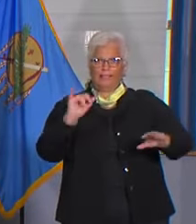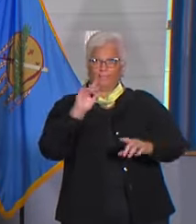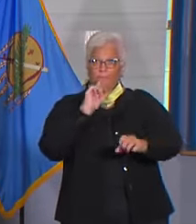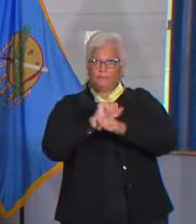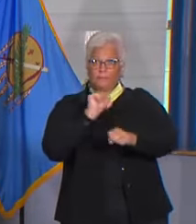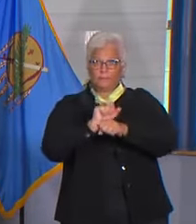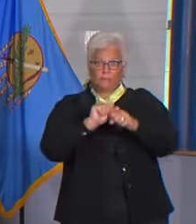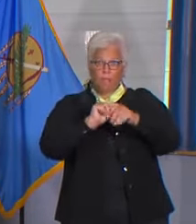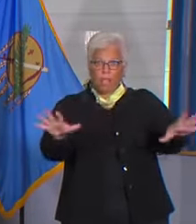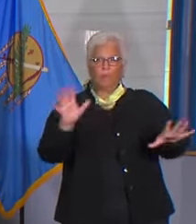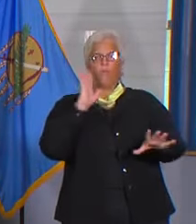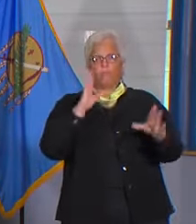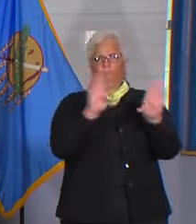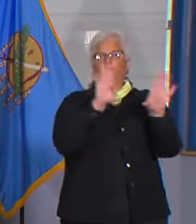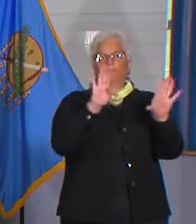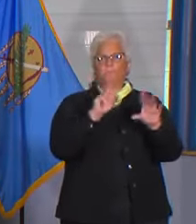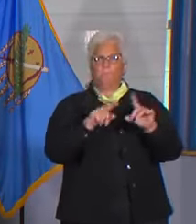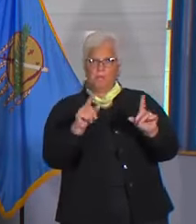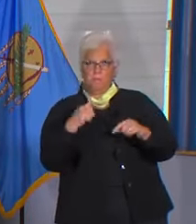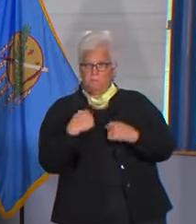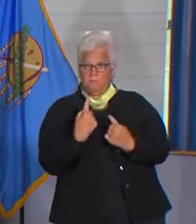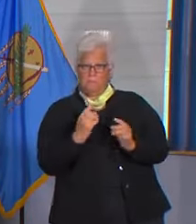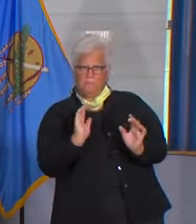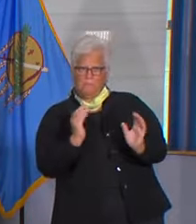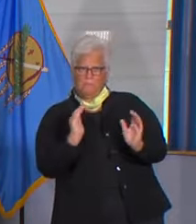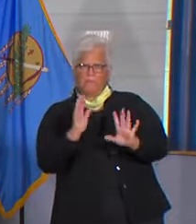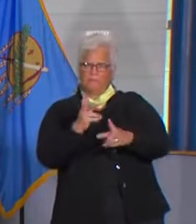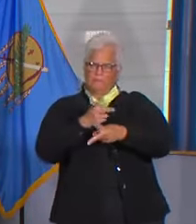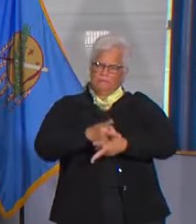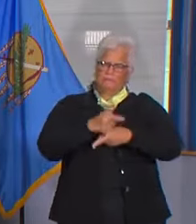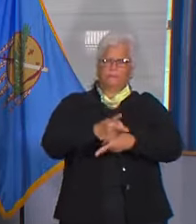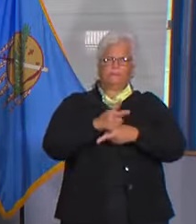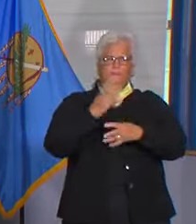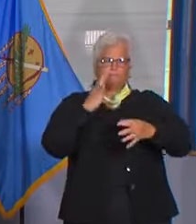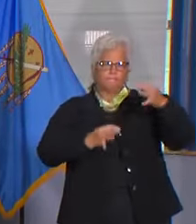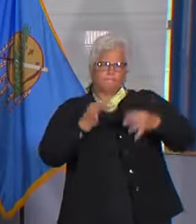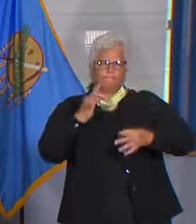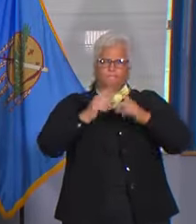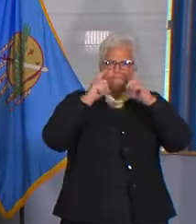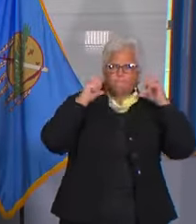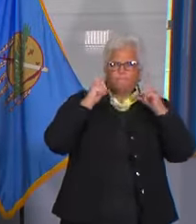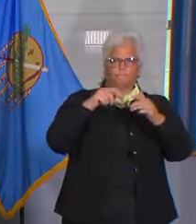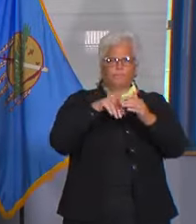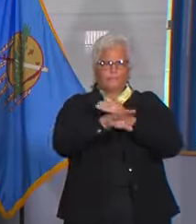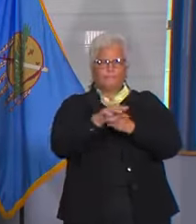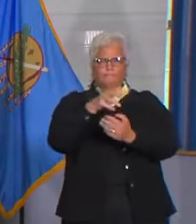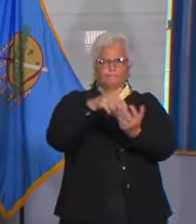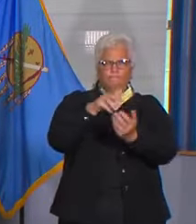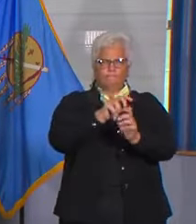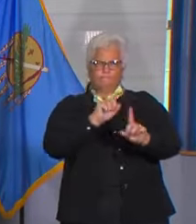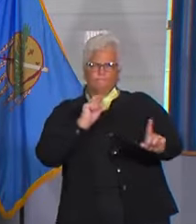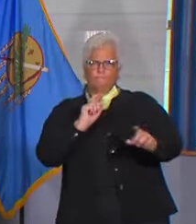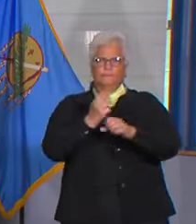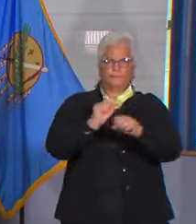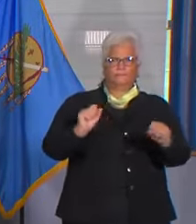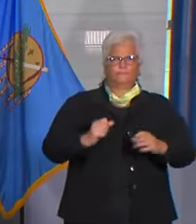local experts here in Tulsa at the Tulsa Health Department and in our health systems here in Tulsa. Of course, we're